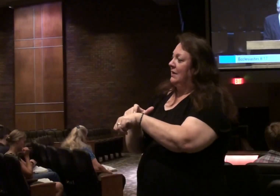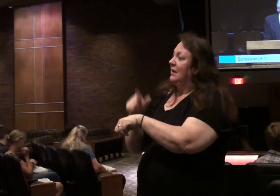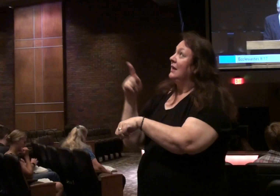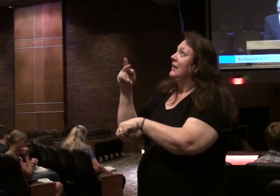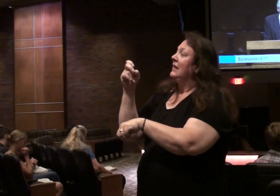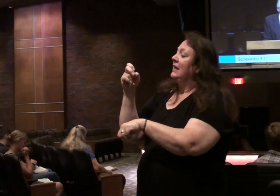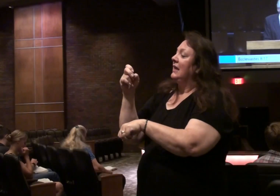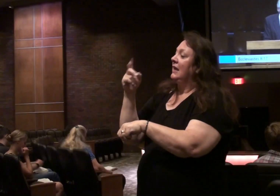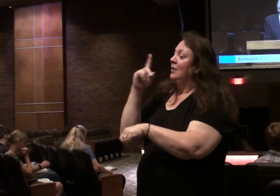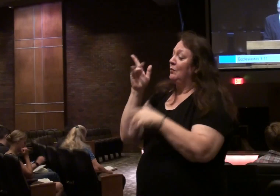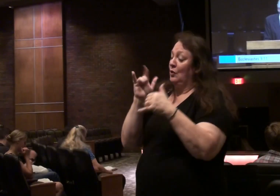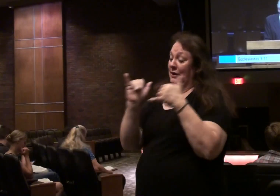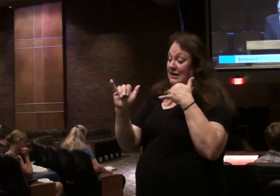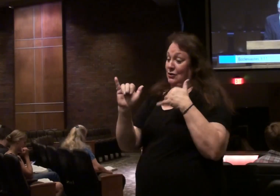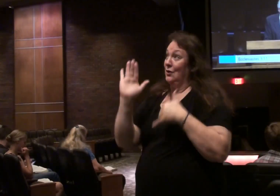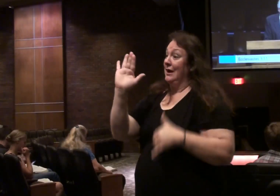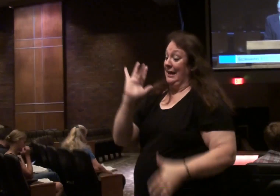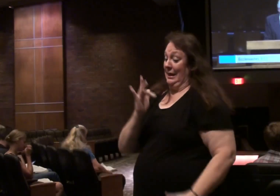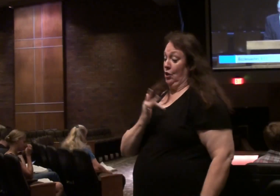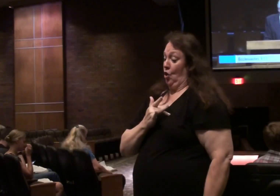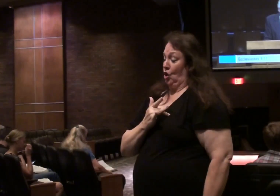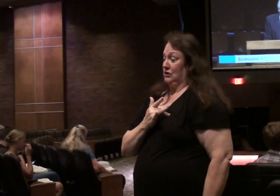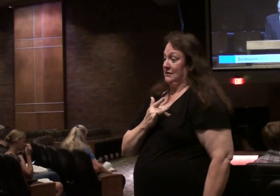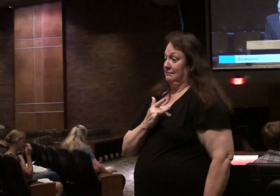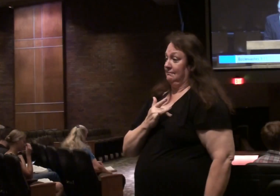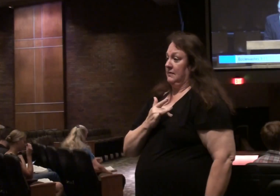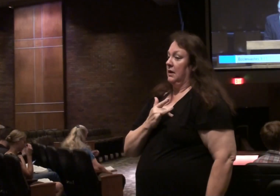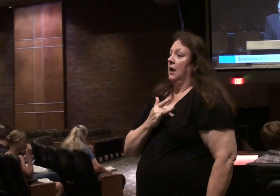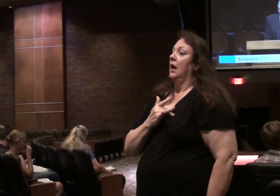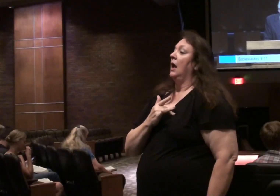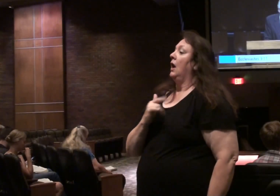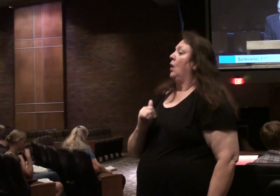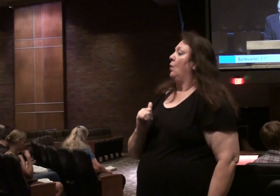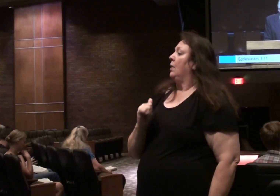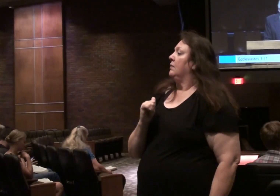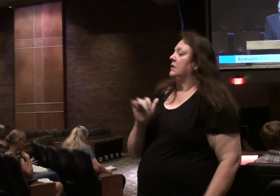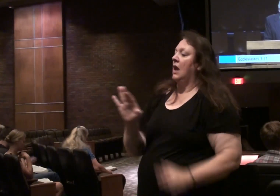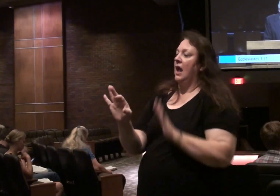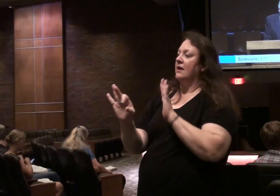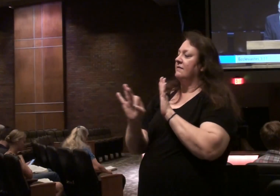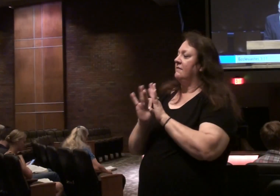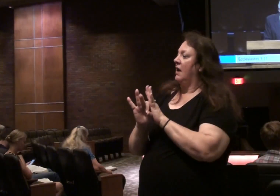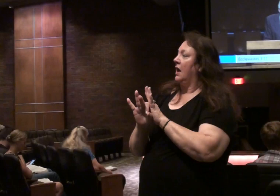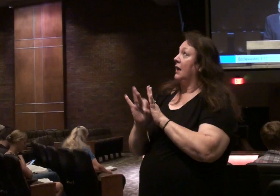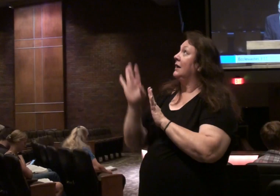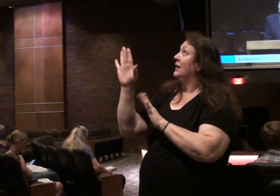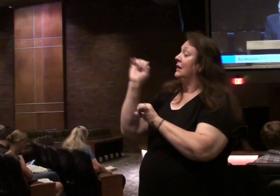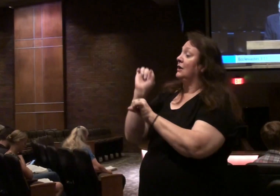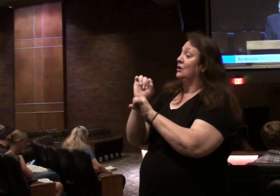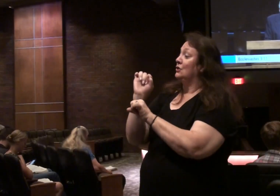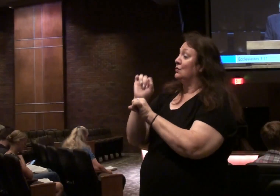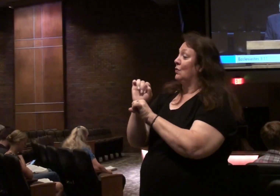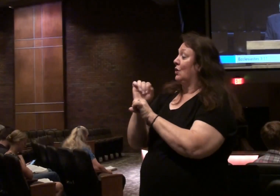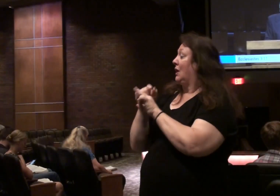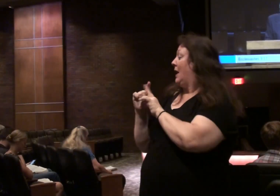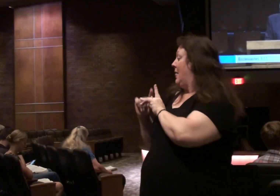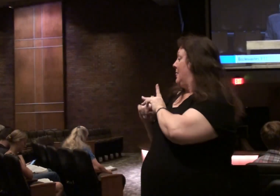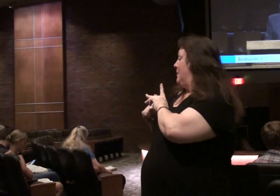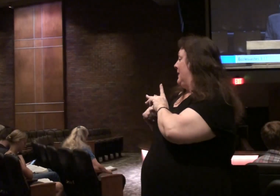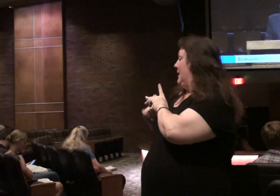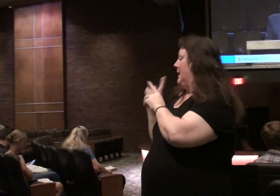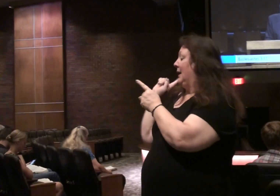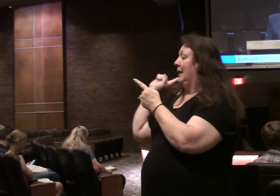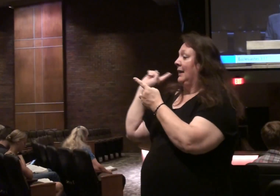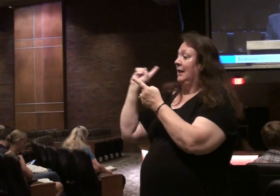set eternity in their heart, so that man will not find out the work which God has done from the beginning